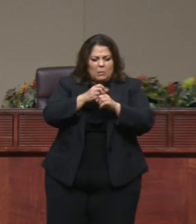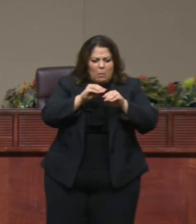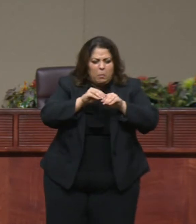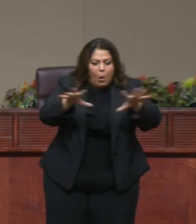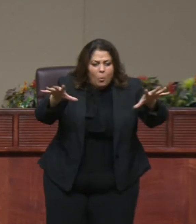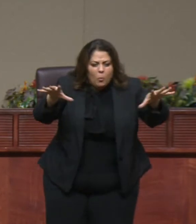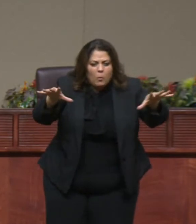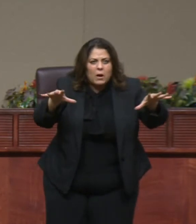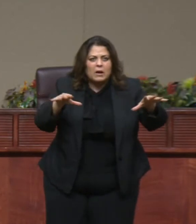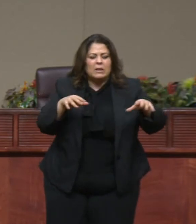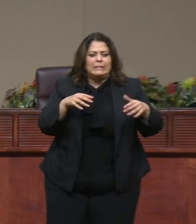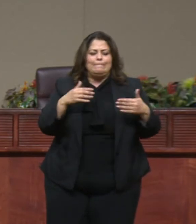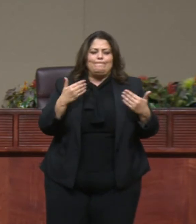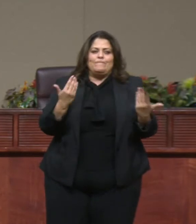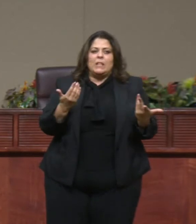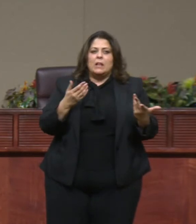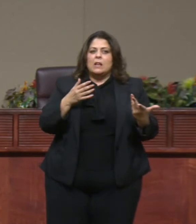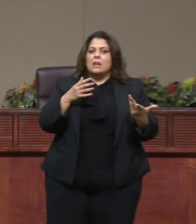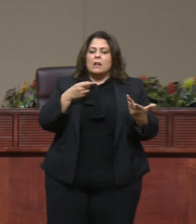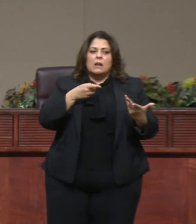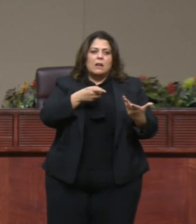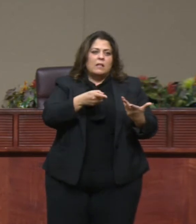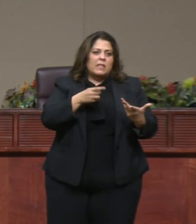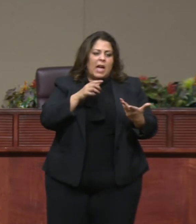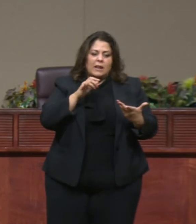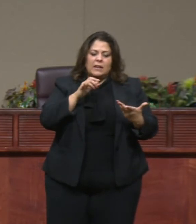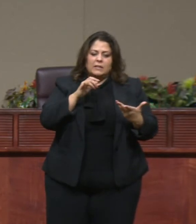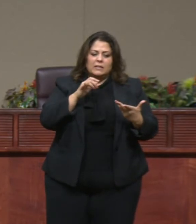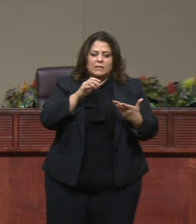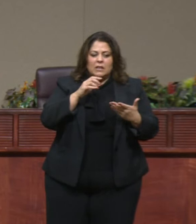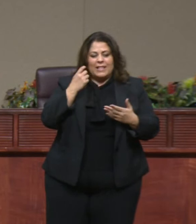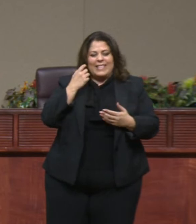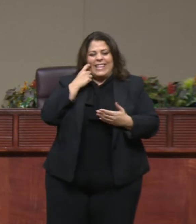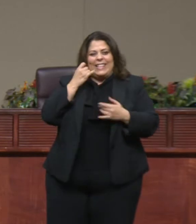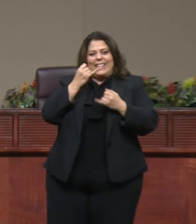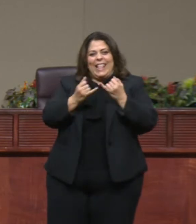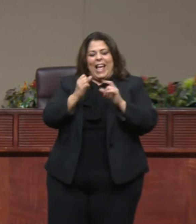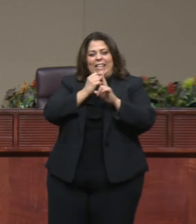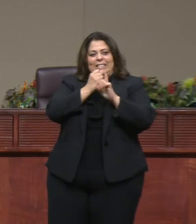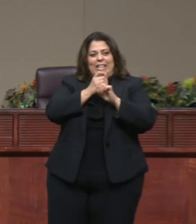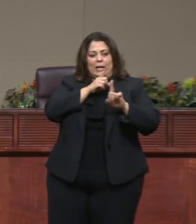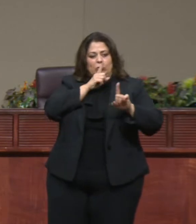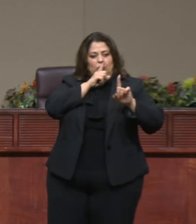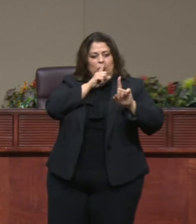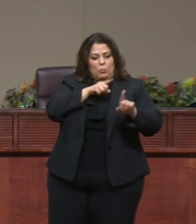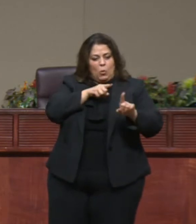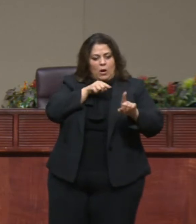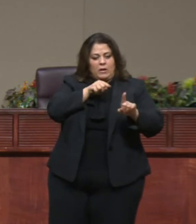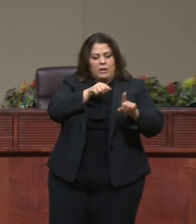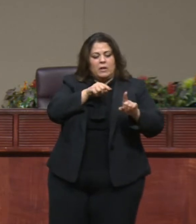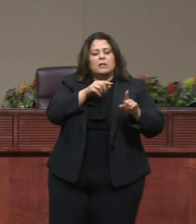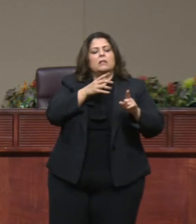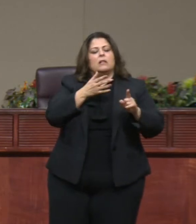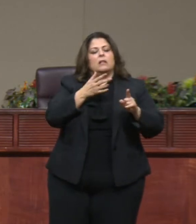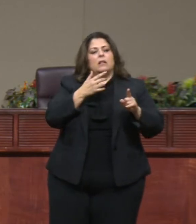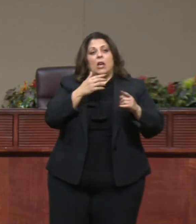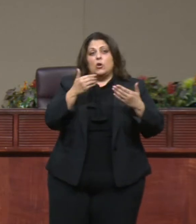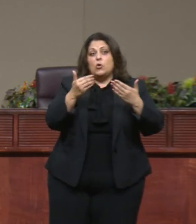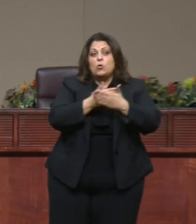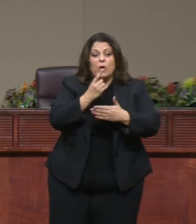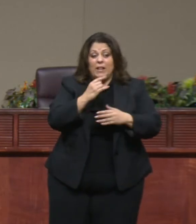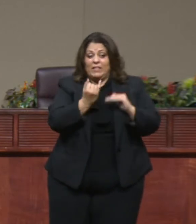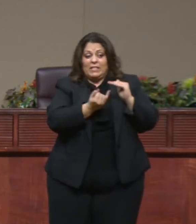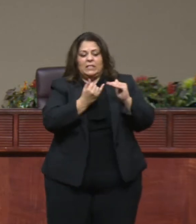weeks from the last case that is reported. So every time that a new case is reported in an outbreak, even if it's